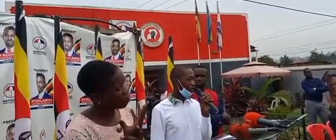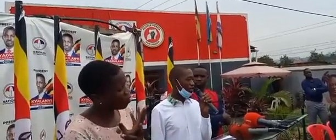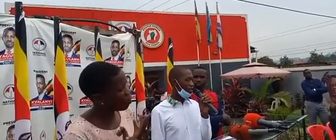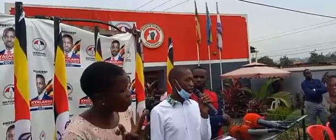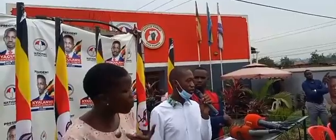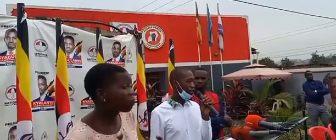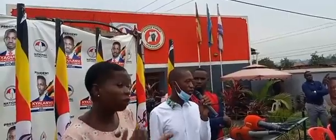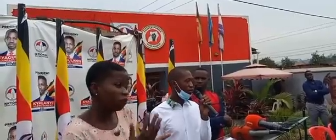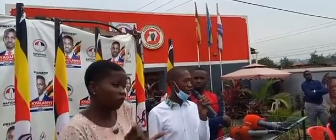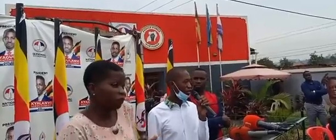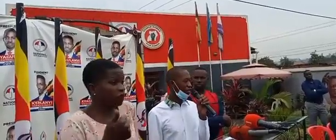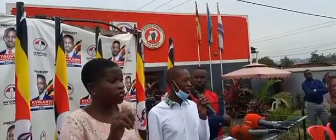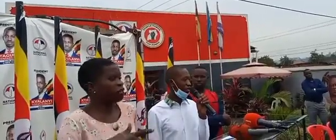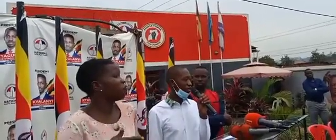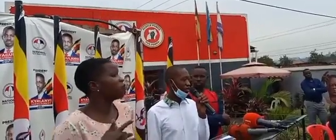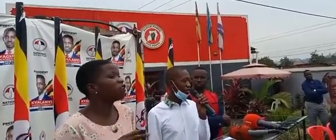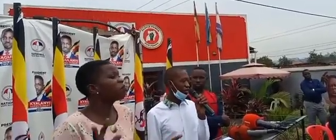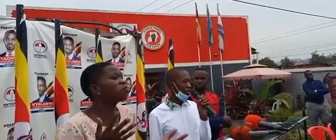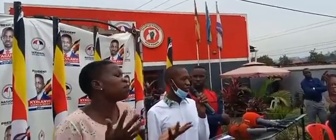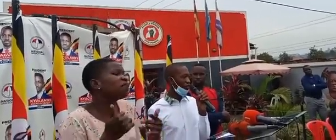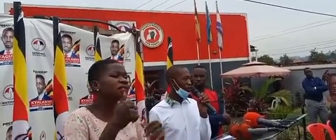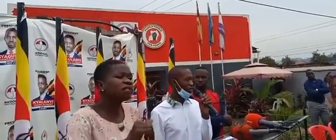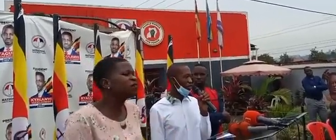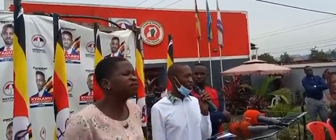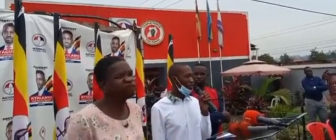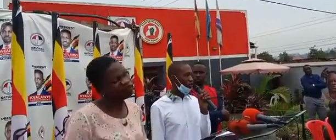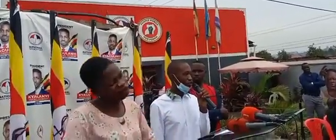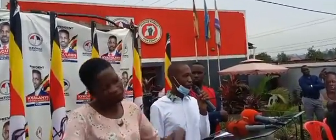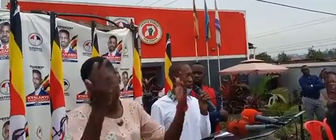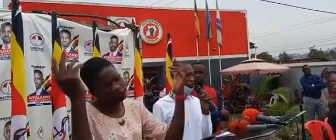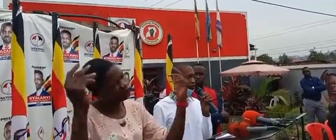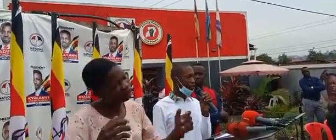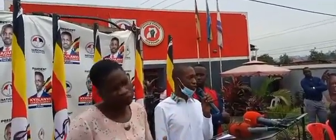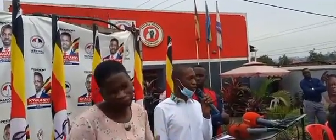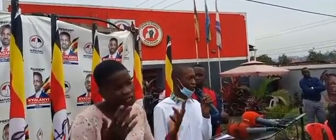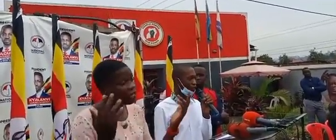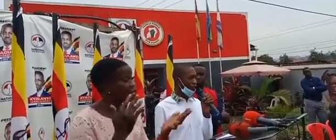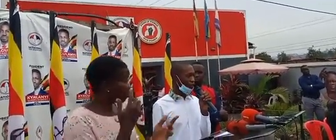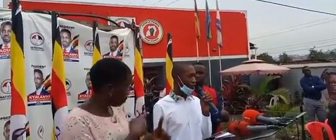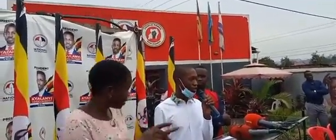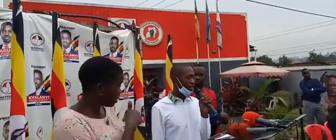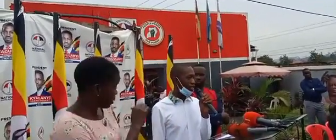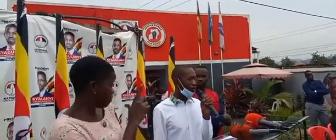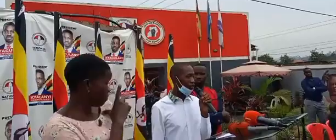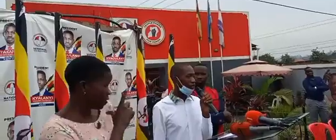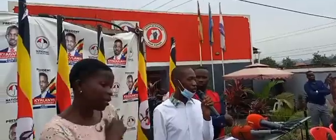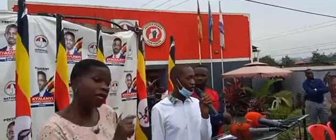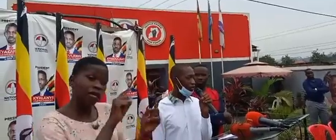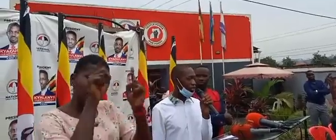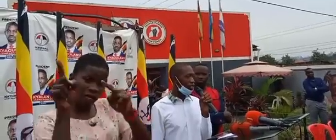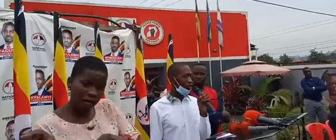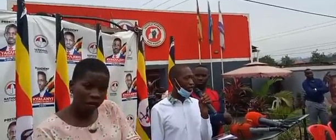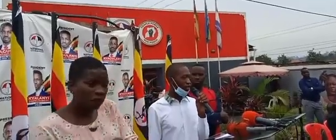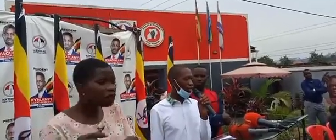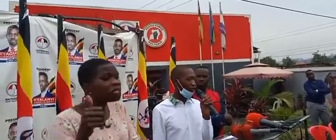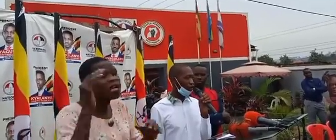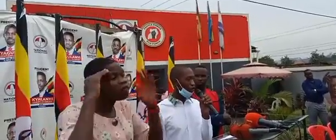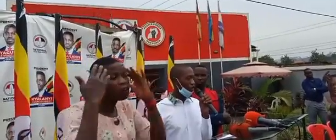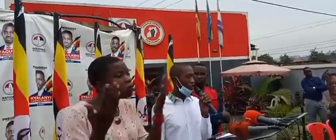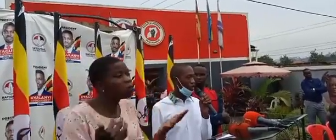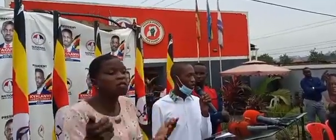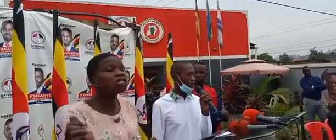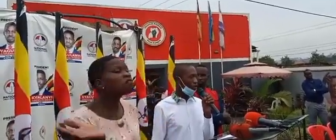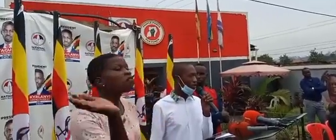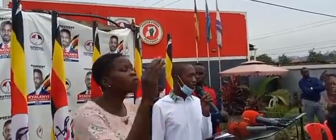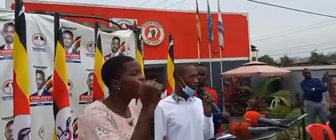balinga abalowooza nti kati essaawa eno baasiranga ti ate ffe tugenzeeyo ne tusobola okuvaayo ne tubalekayo bo tebamanyi gire banajja mu